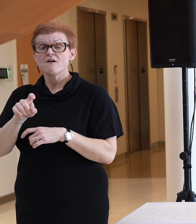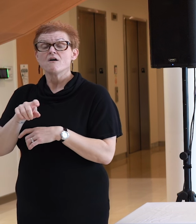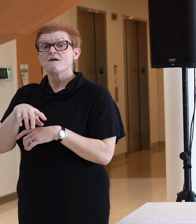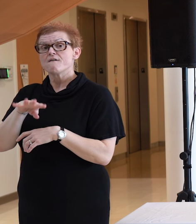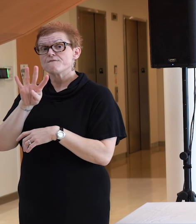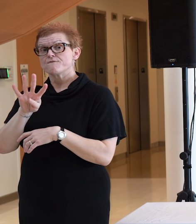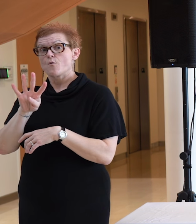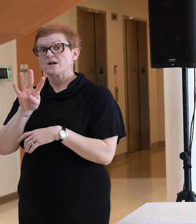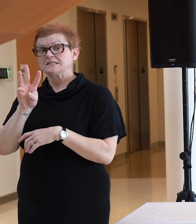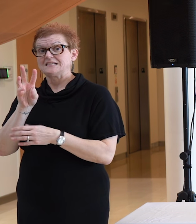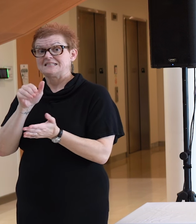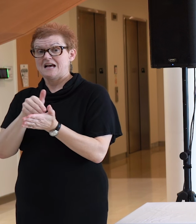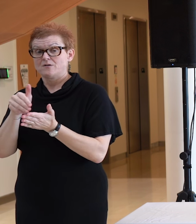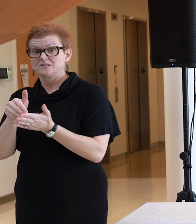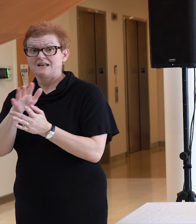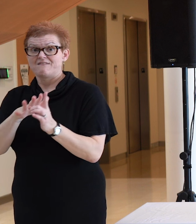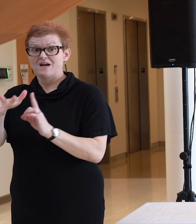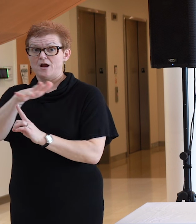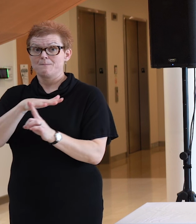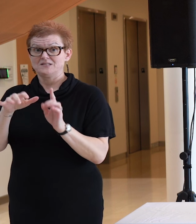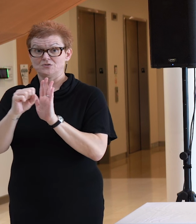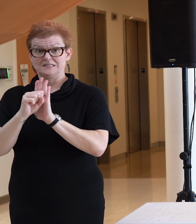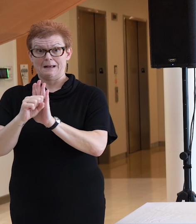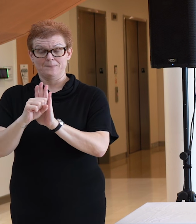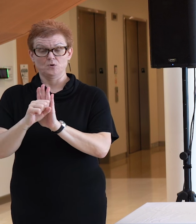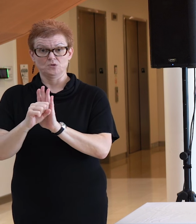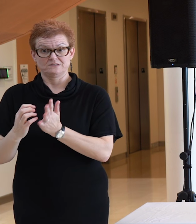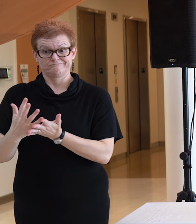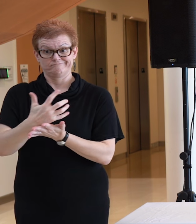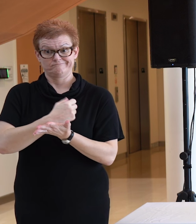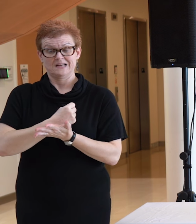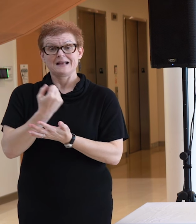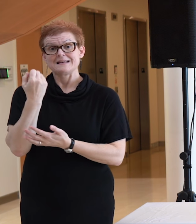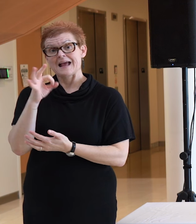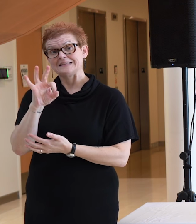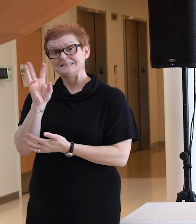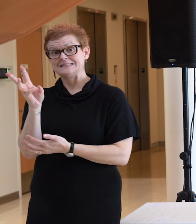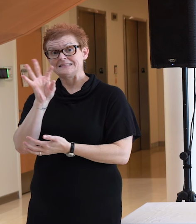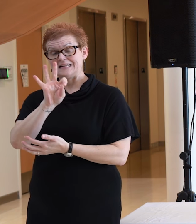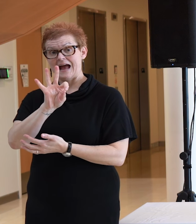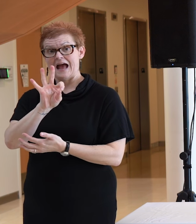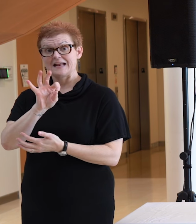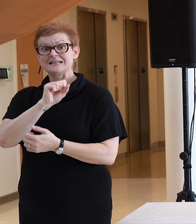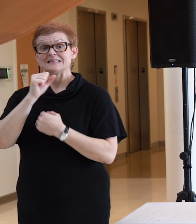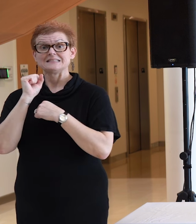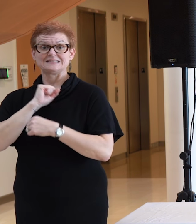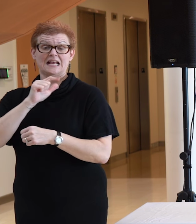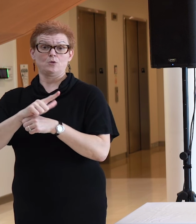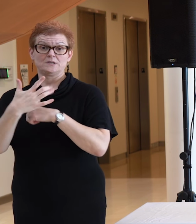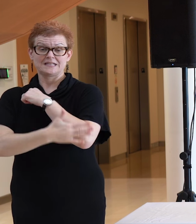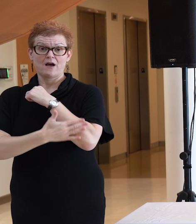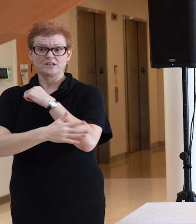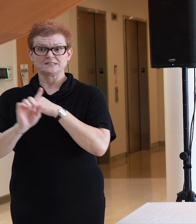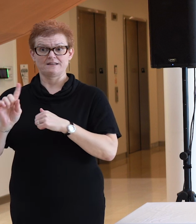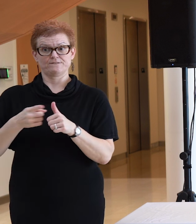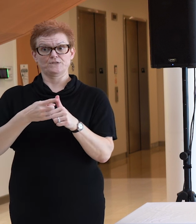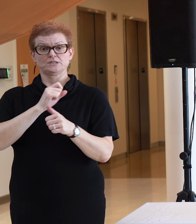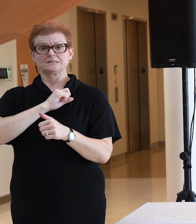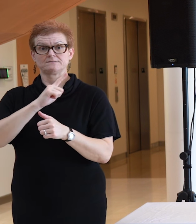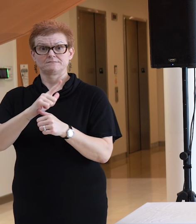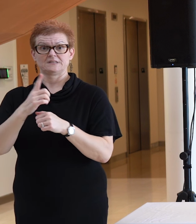48,685 clinical and environmental samples. In 1969, St. Louis County became the first county in the state to convert from a